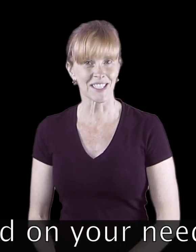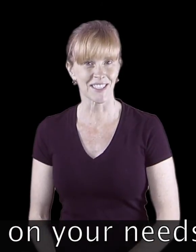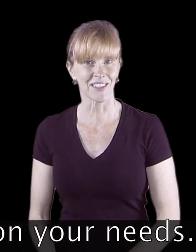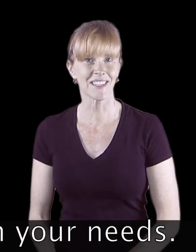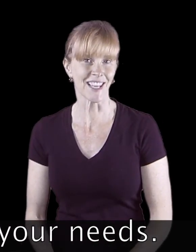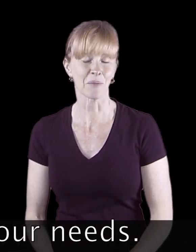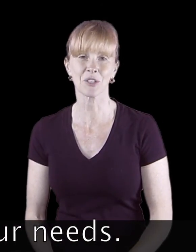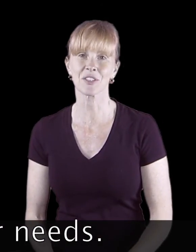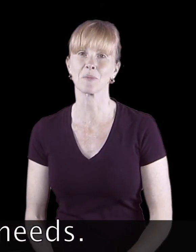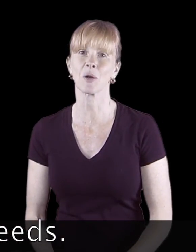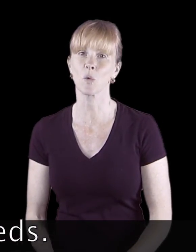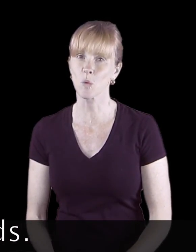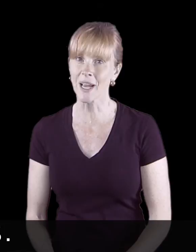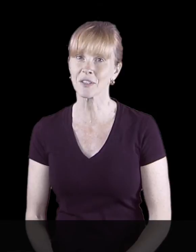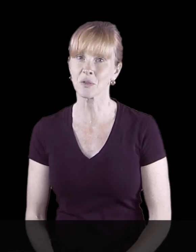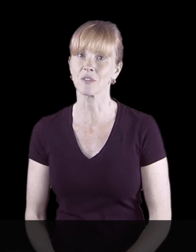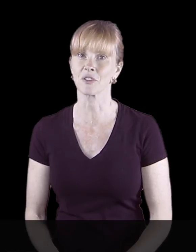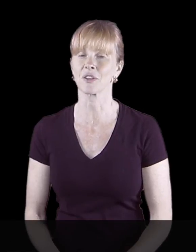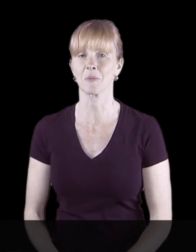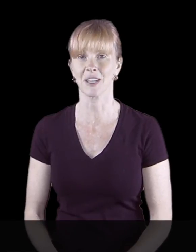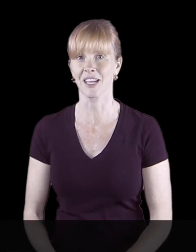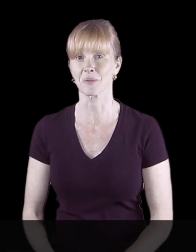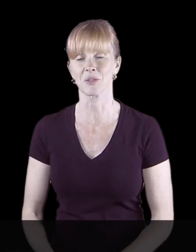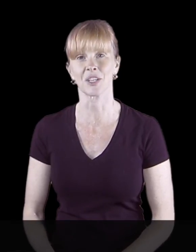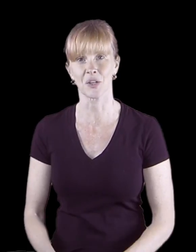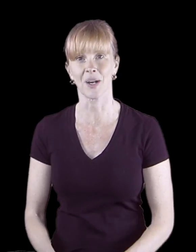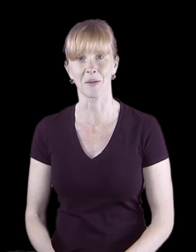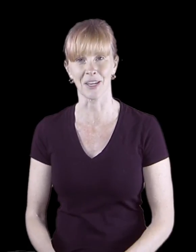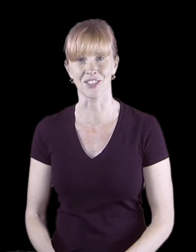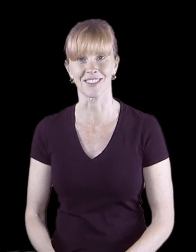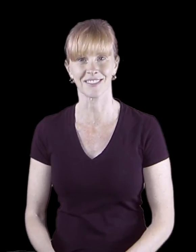this series. I'm sure it's going to be a great tool for communication between you and the patient.